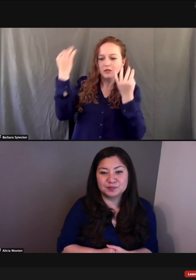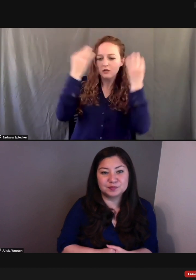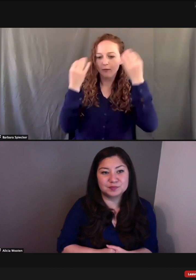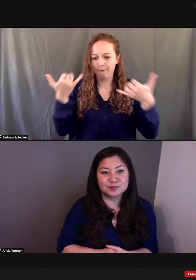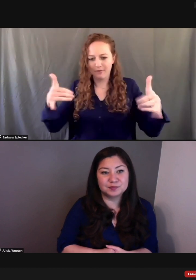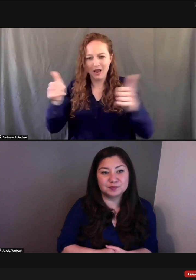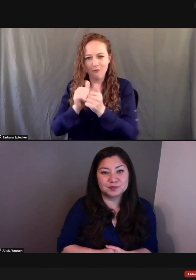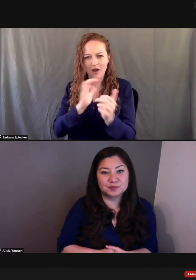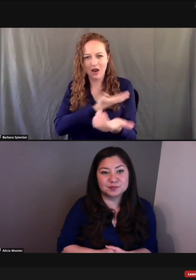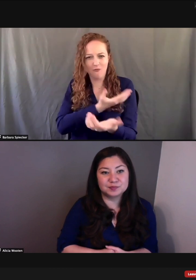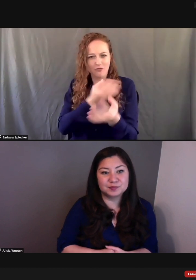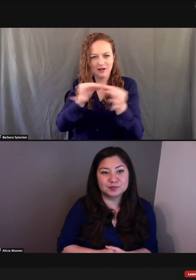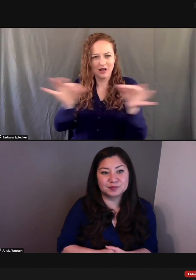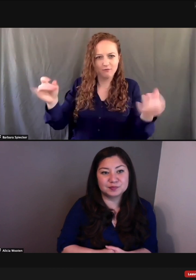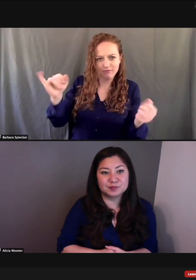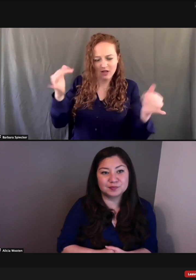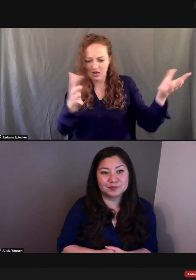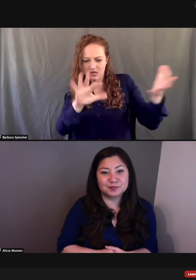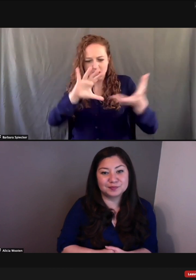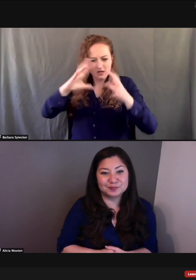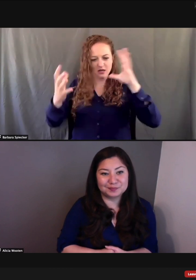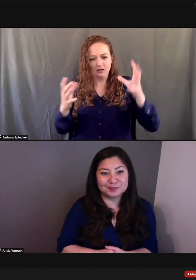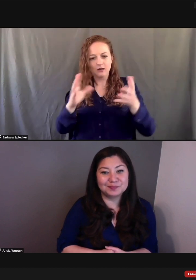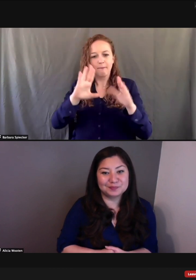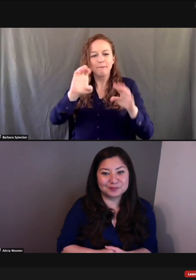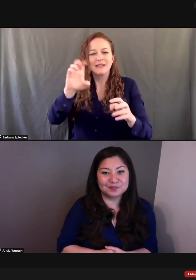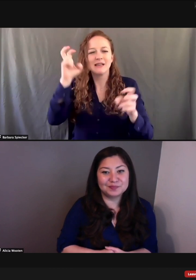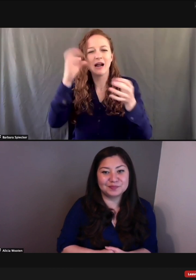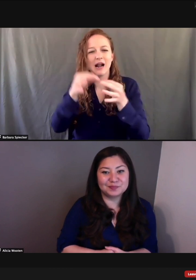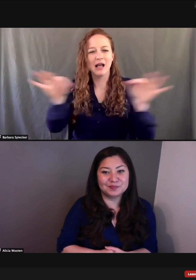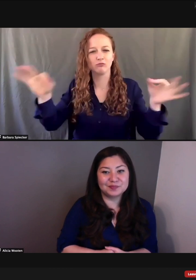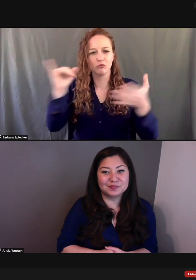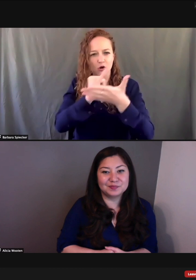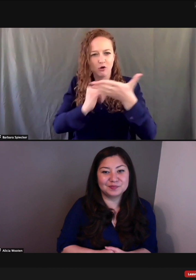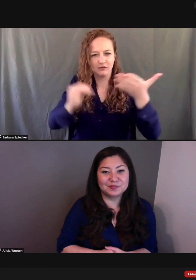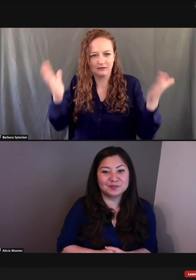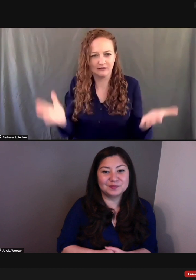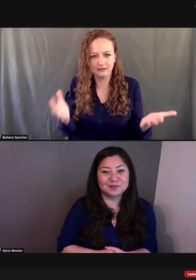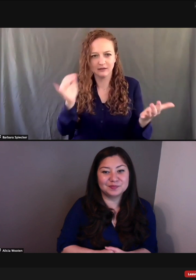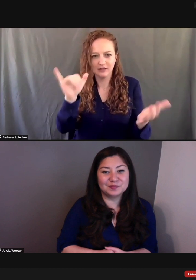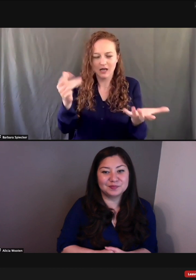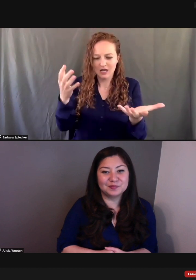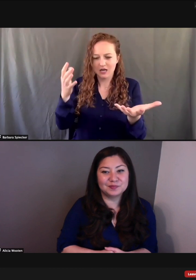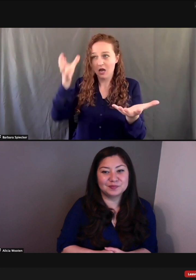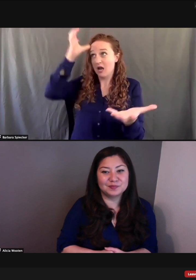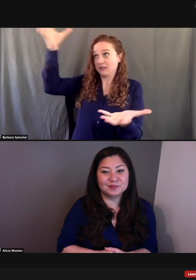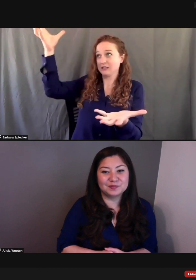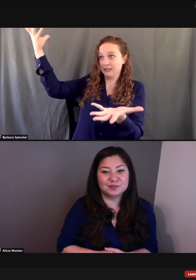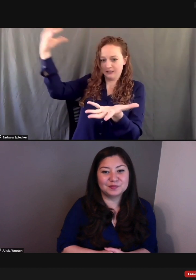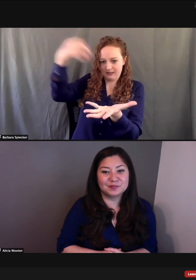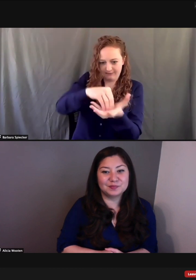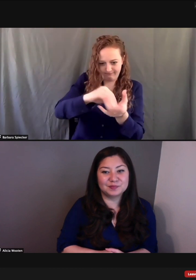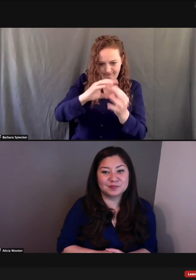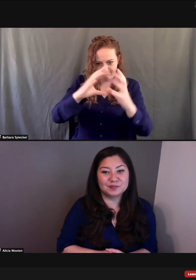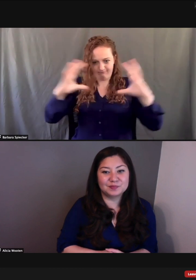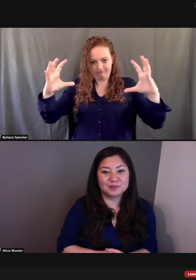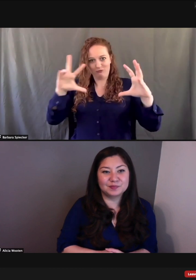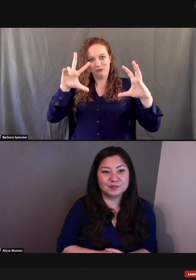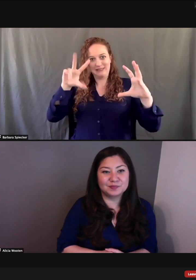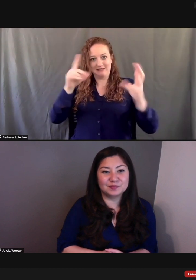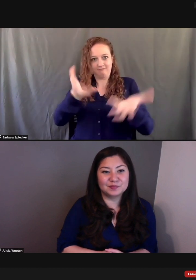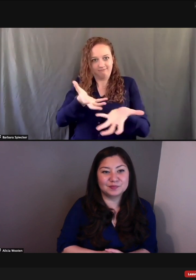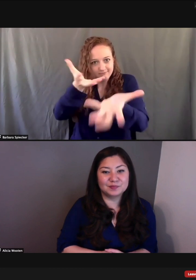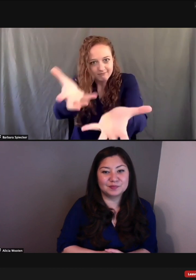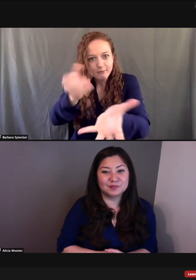And that was part of our goals, to have these 3 different layers. And first, what we really wanted to focus on is we wanted to